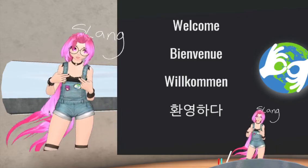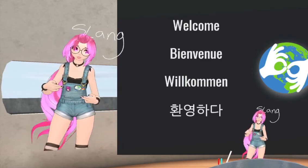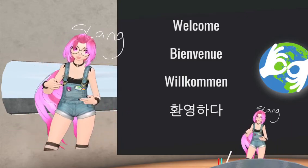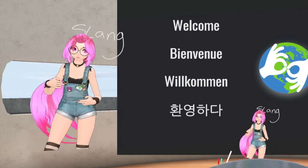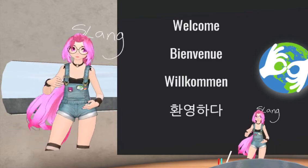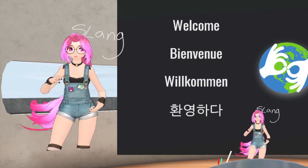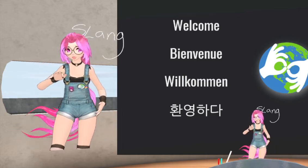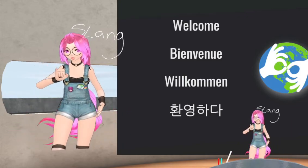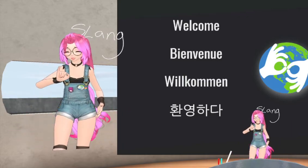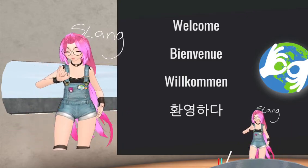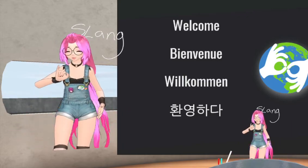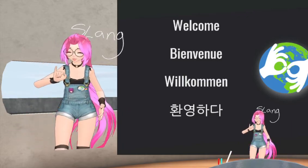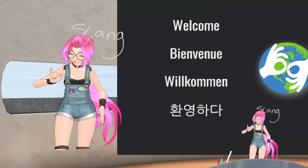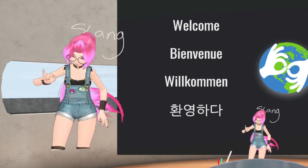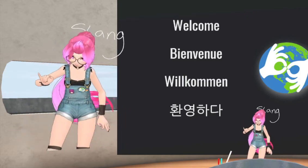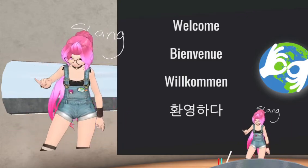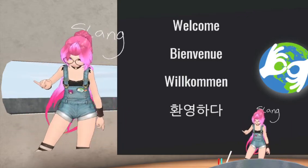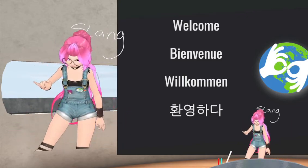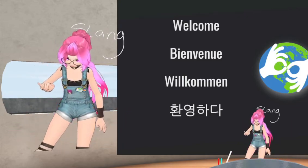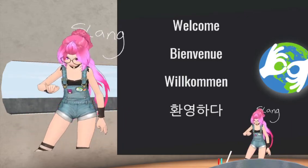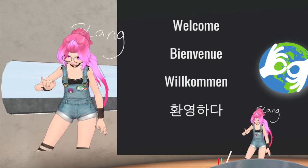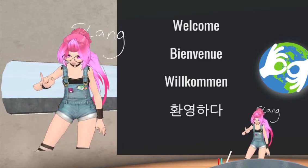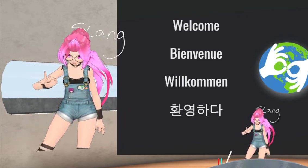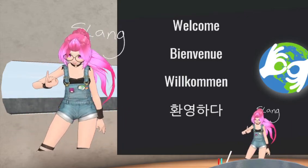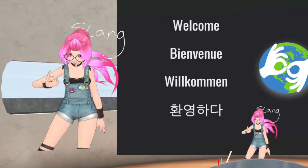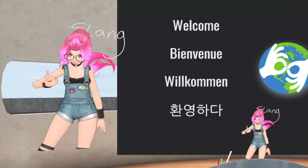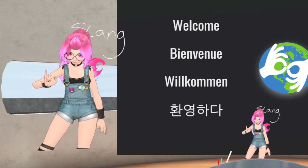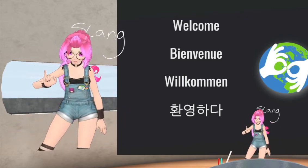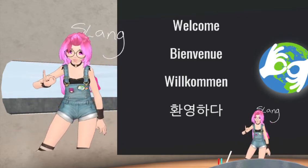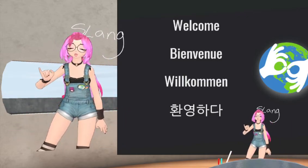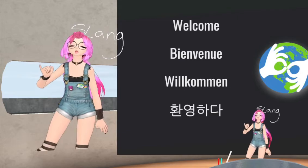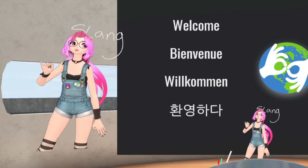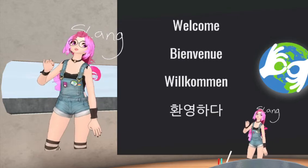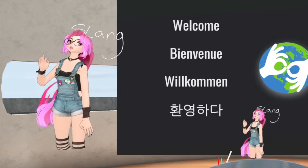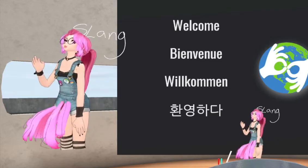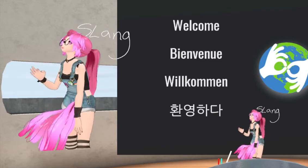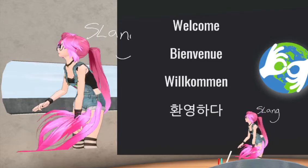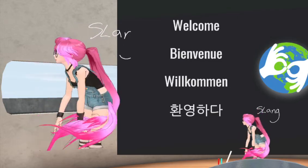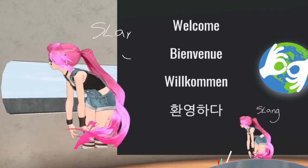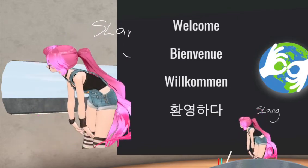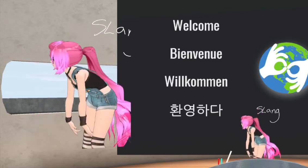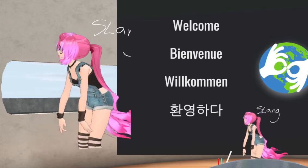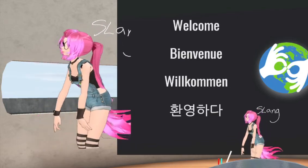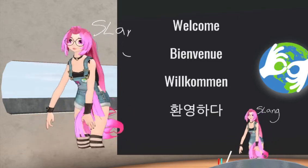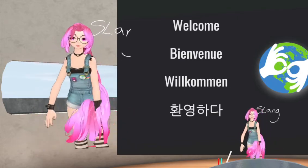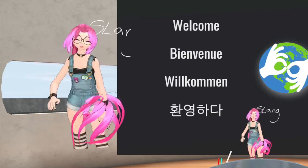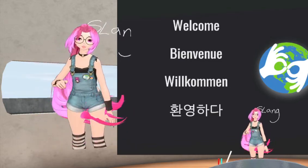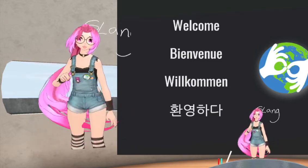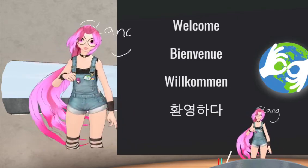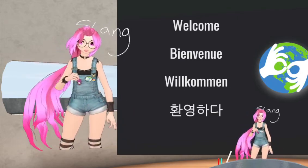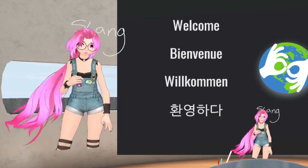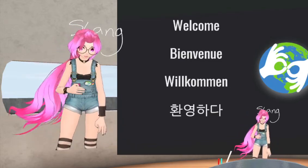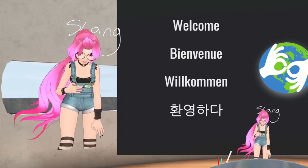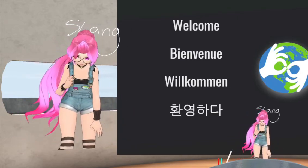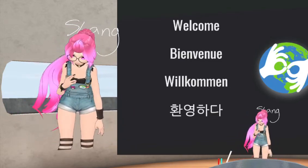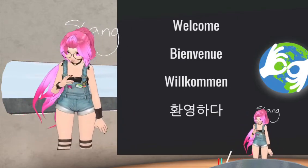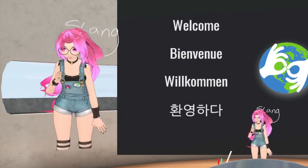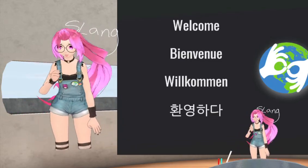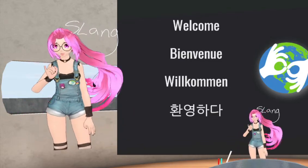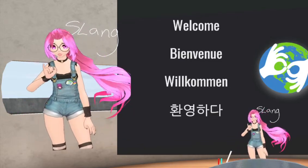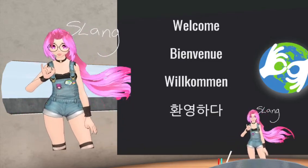interesting. Yes, you got it. So who can tell me how to sign very? Who can tell me how to sign very? Very,